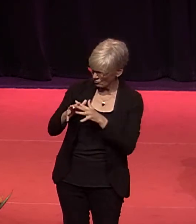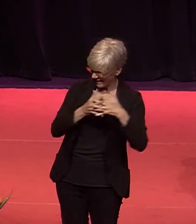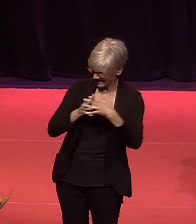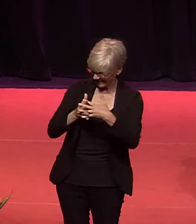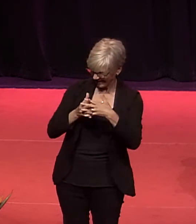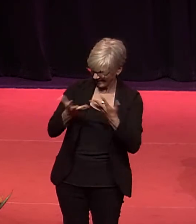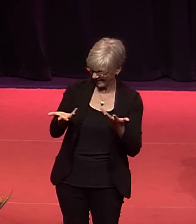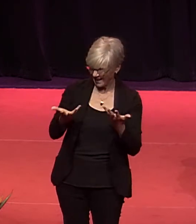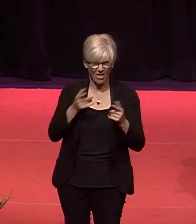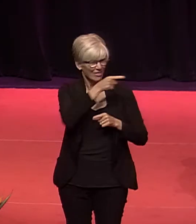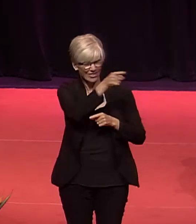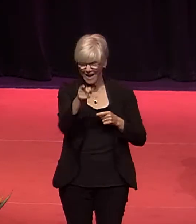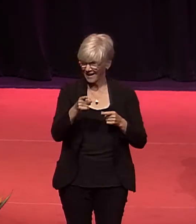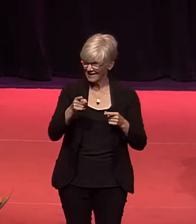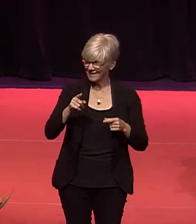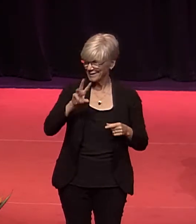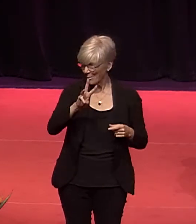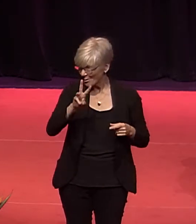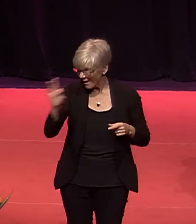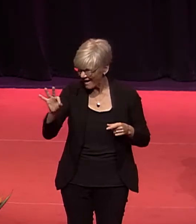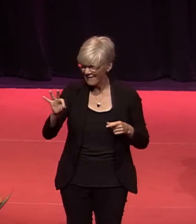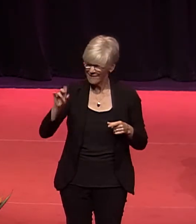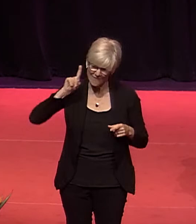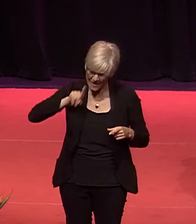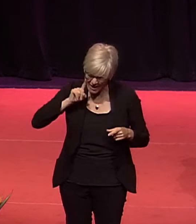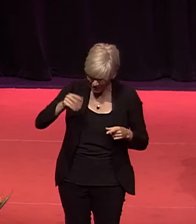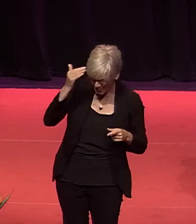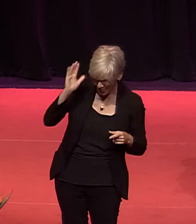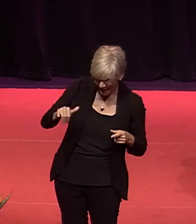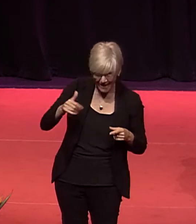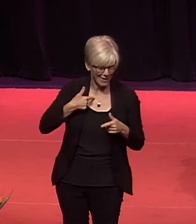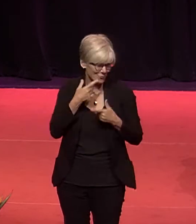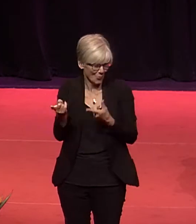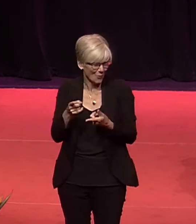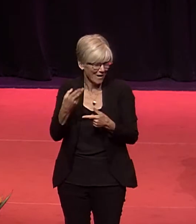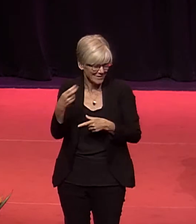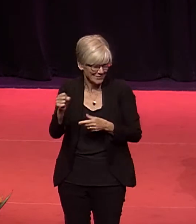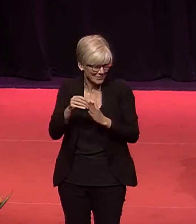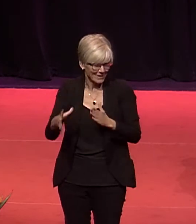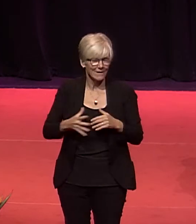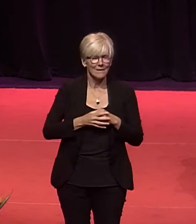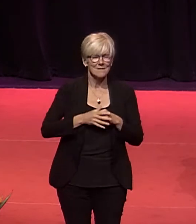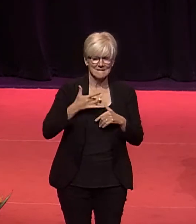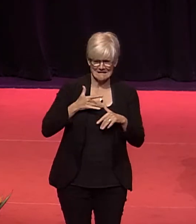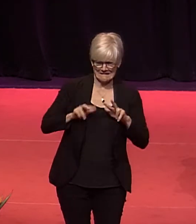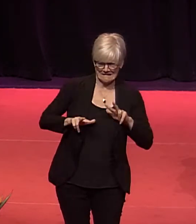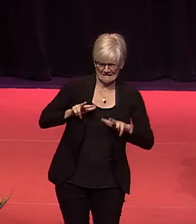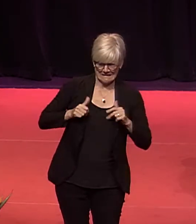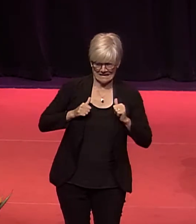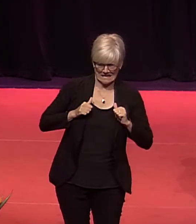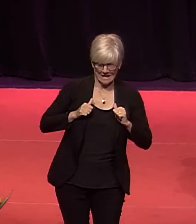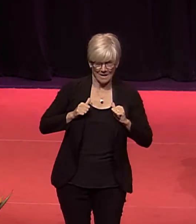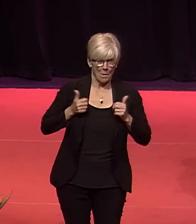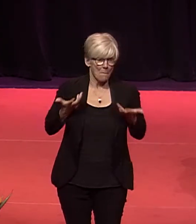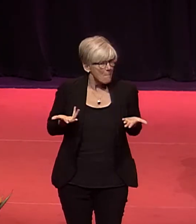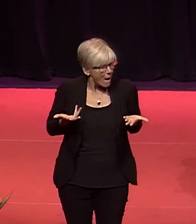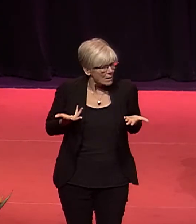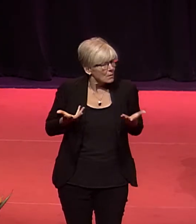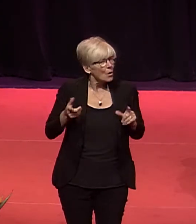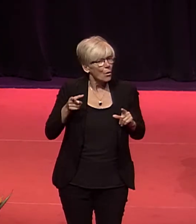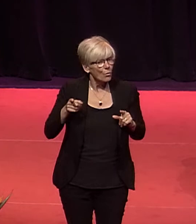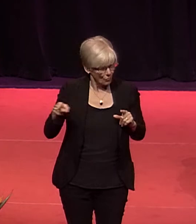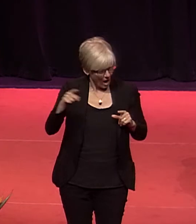not real, right? And I was very hesitant on the suggestion,